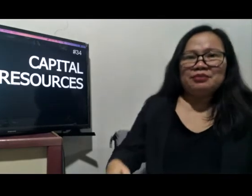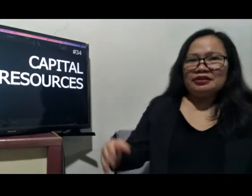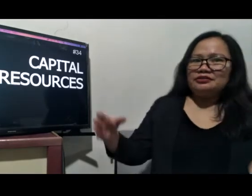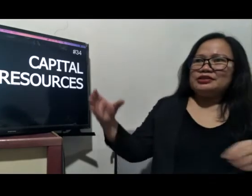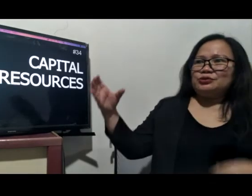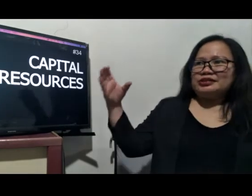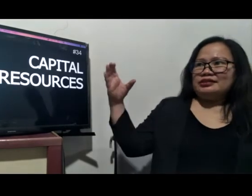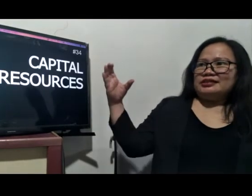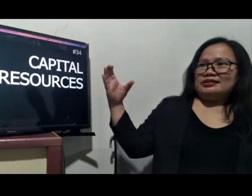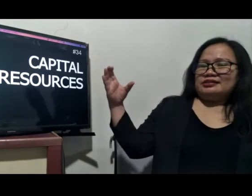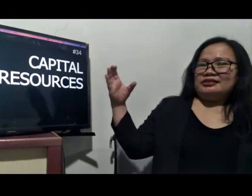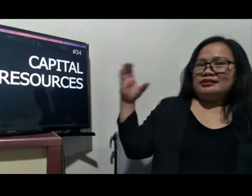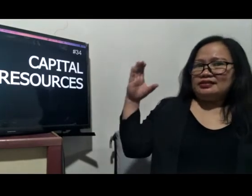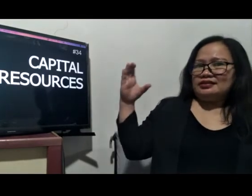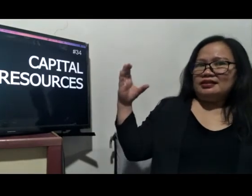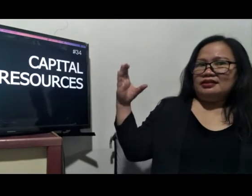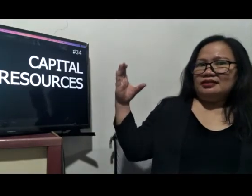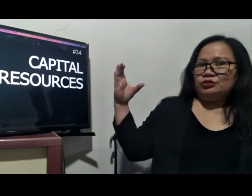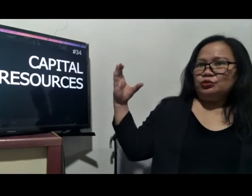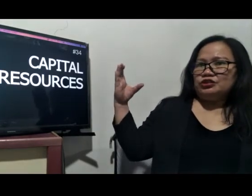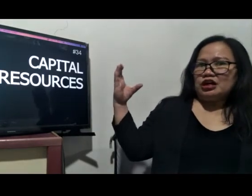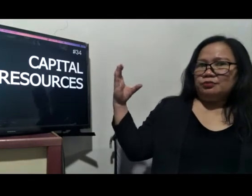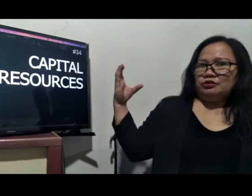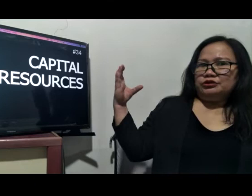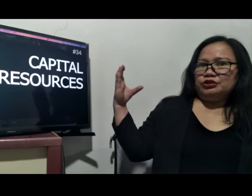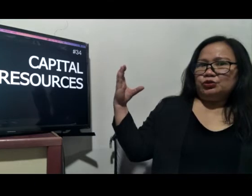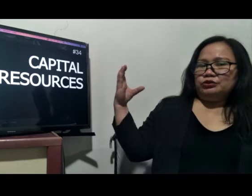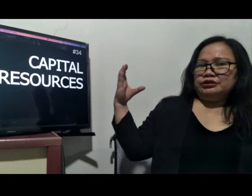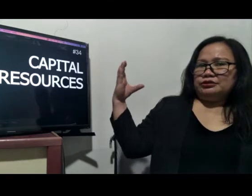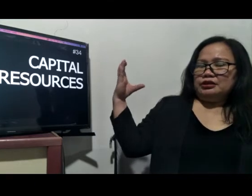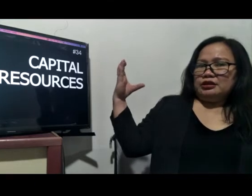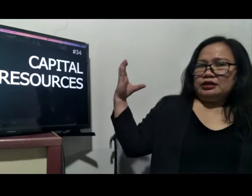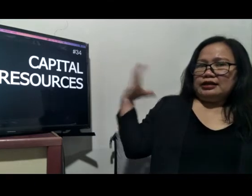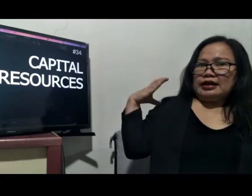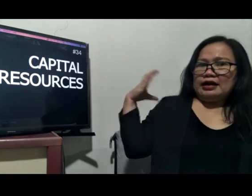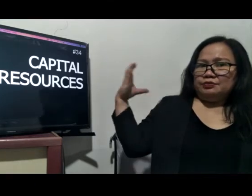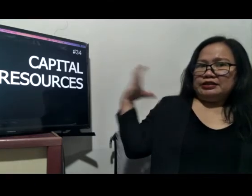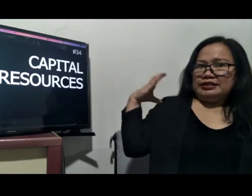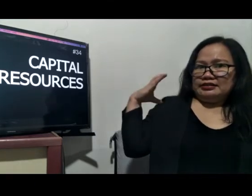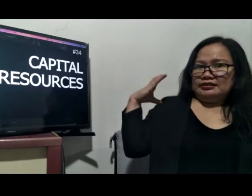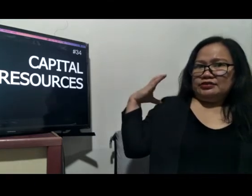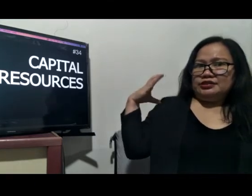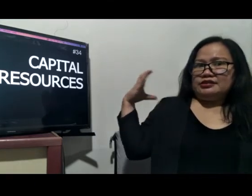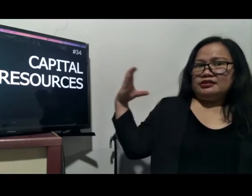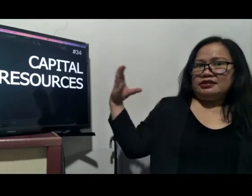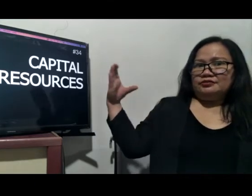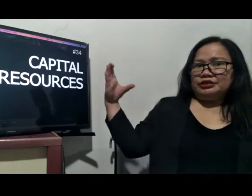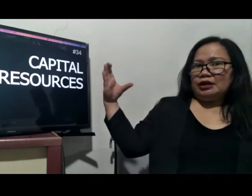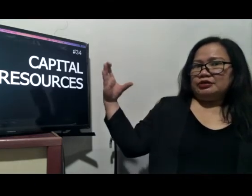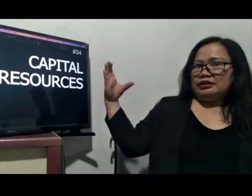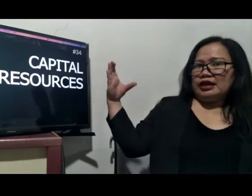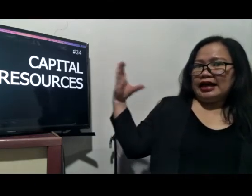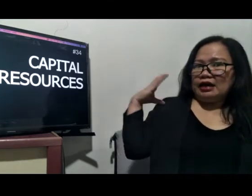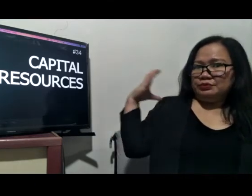Capital resources. C, two top on your shoulder. Capital. So this is the sign for capital.